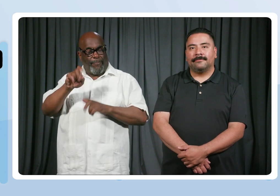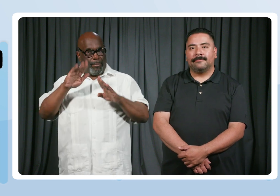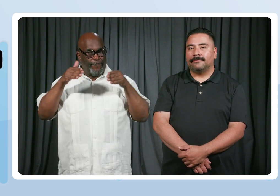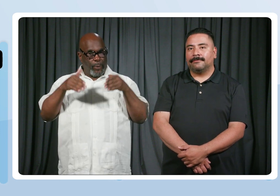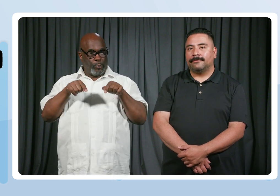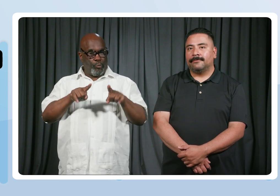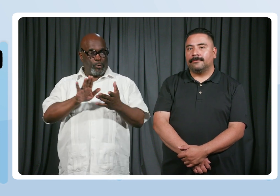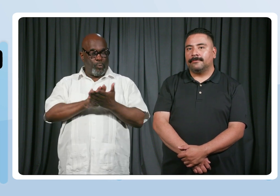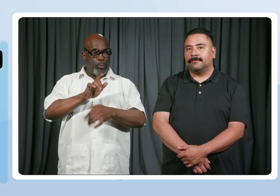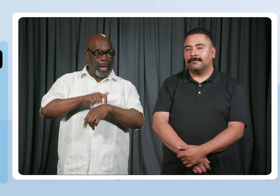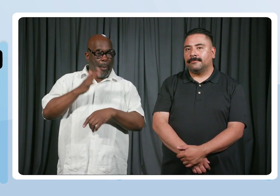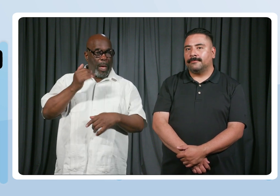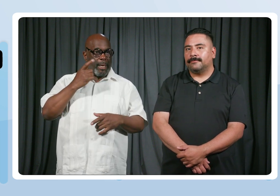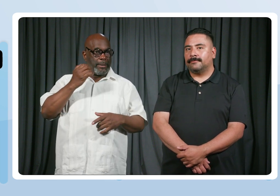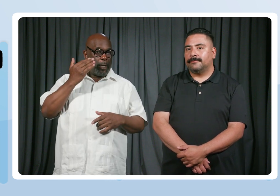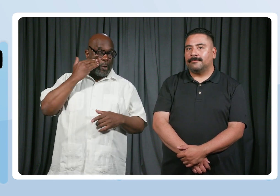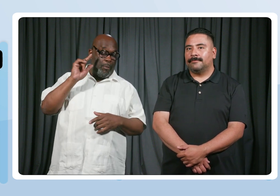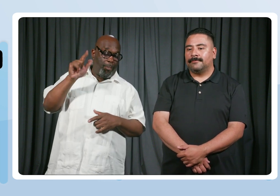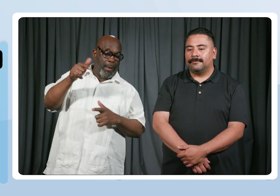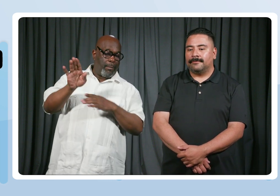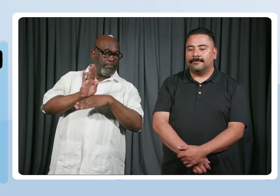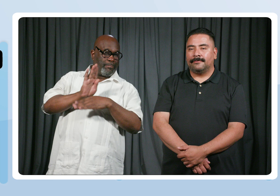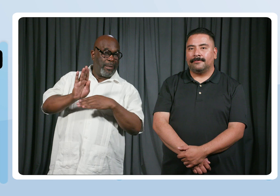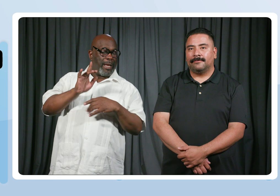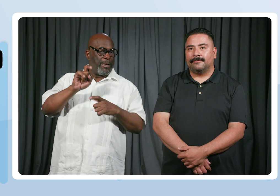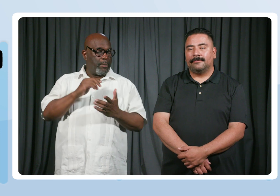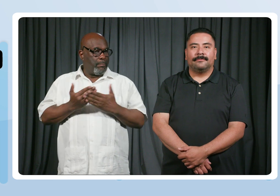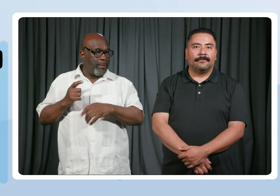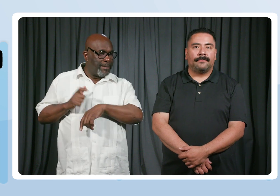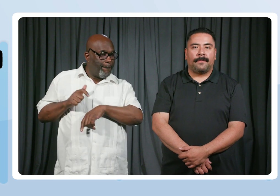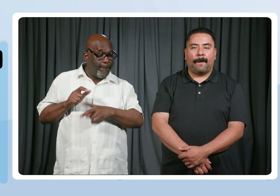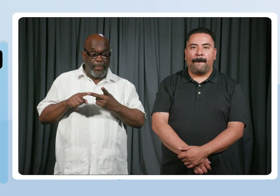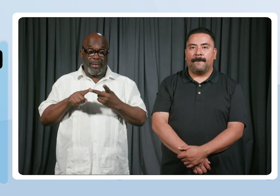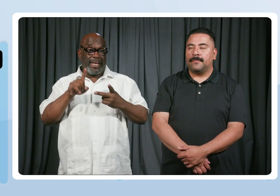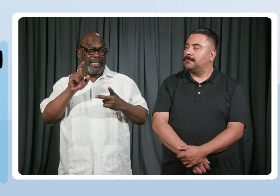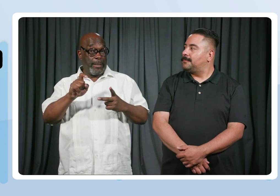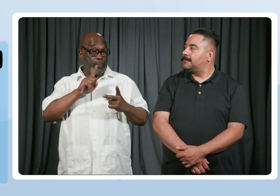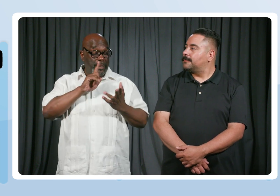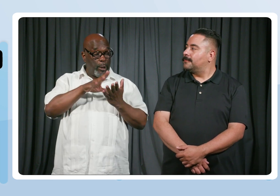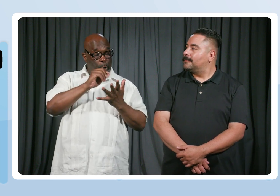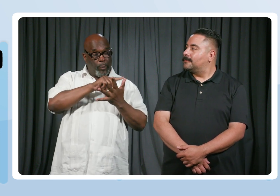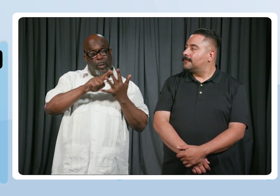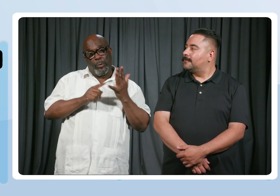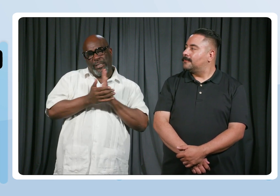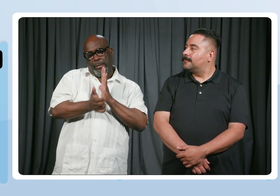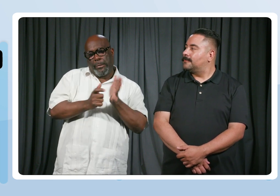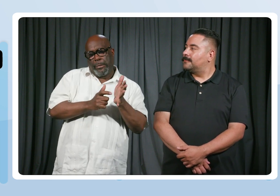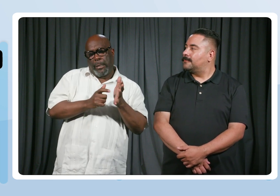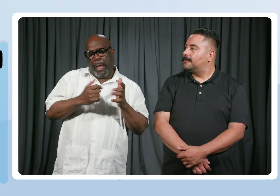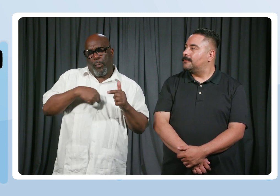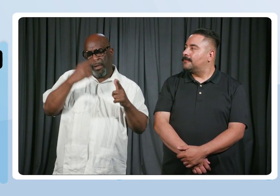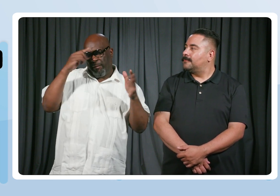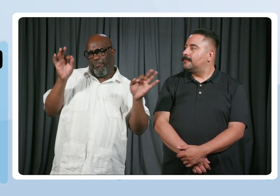during school because they knew there was something coming later. They had to be on time. They had to really learn those skills that you can take for granted